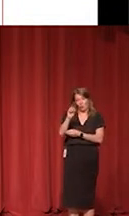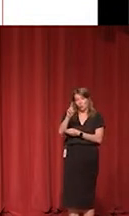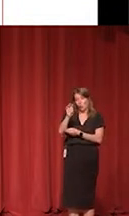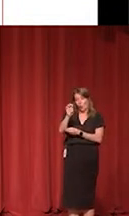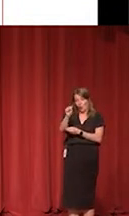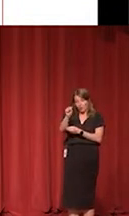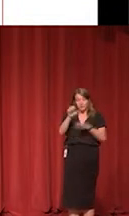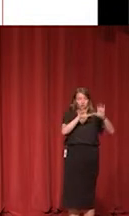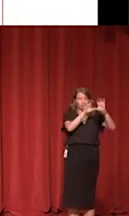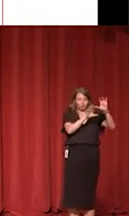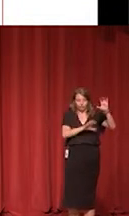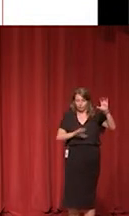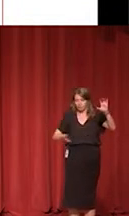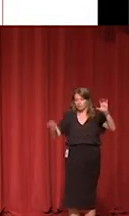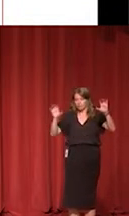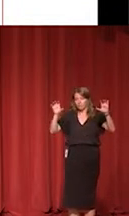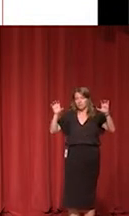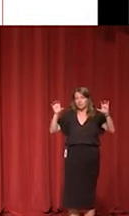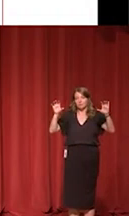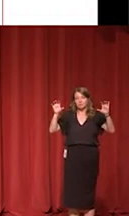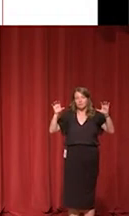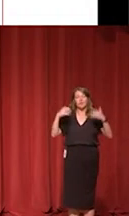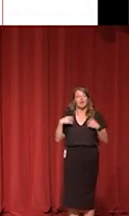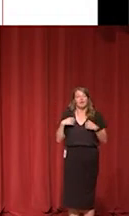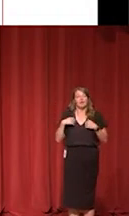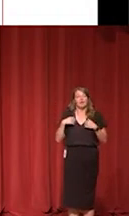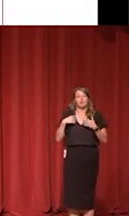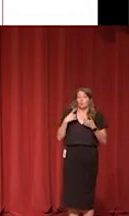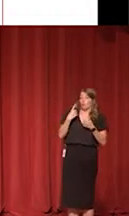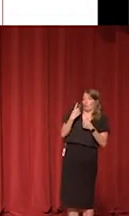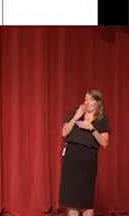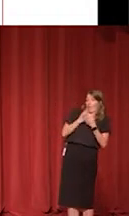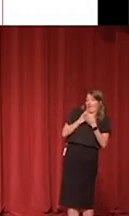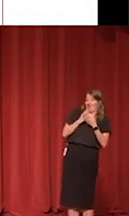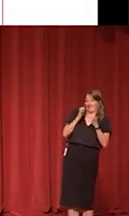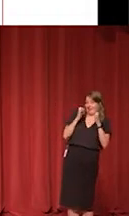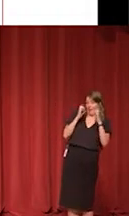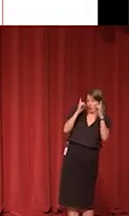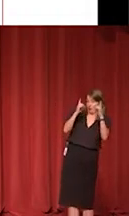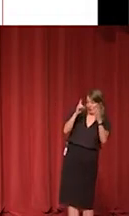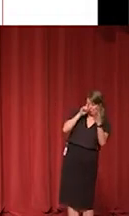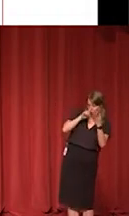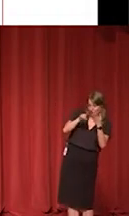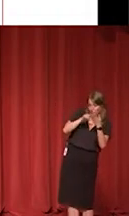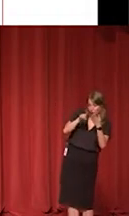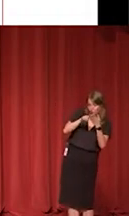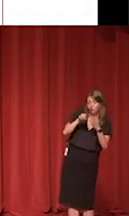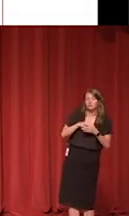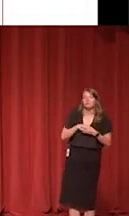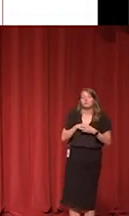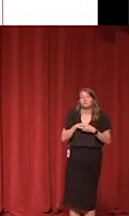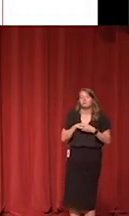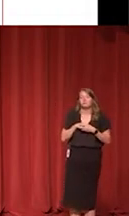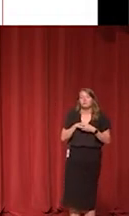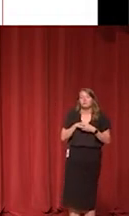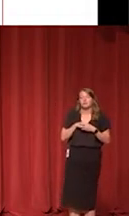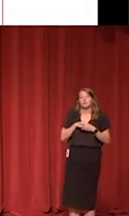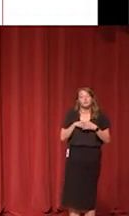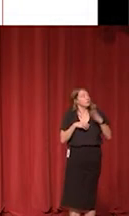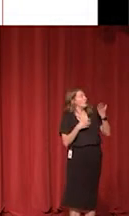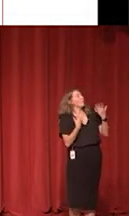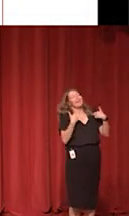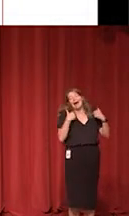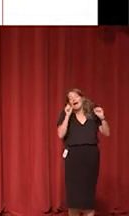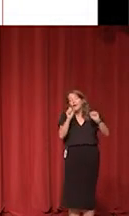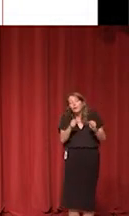programs of the center, and something known as the research education component. It'll take me probably whole of the evening to describe in detail each core,